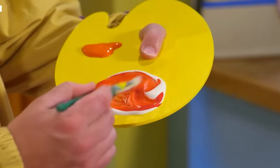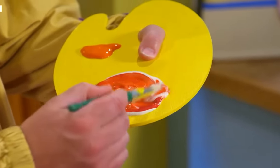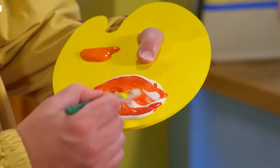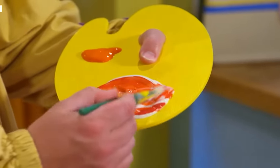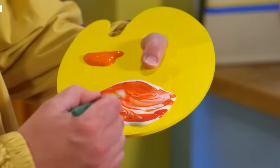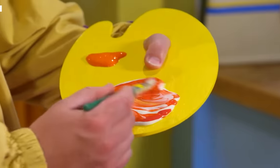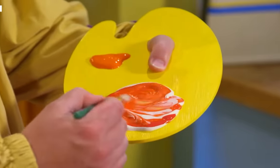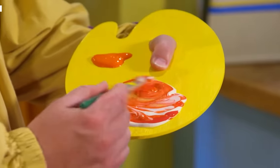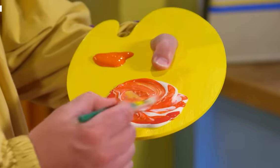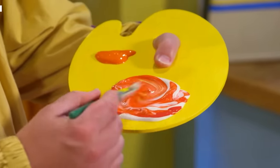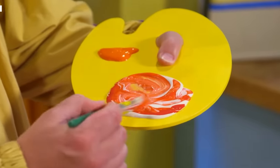Wow. Woohoo.